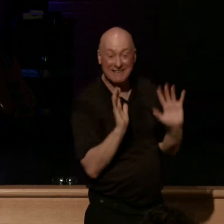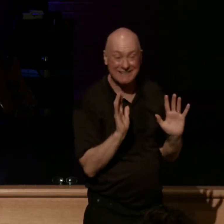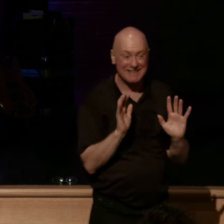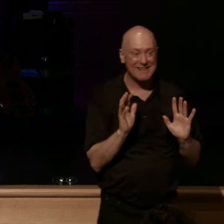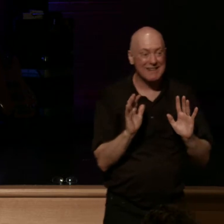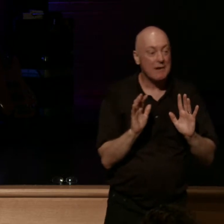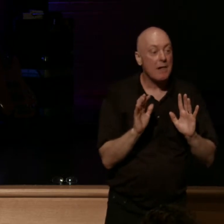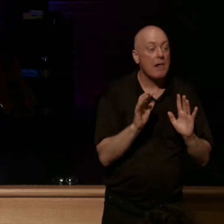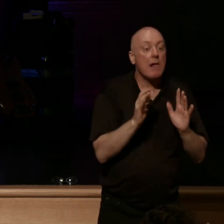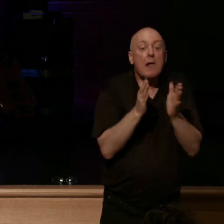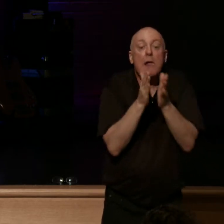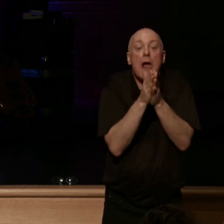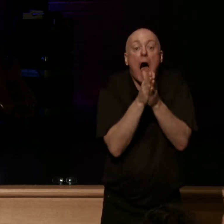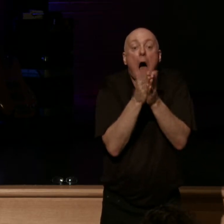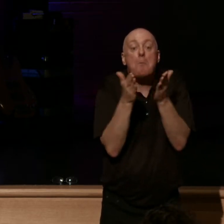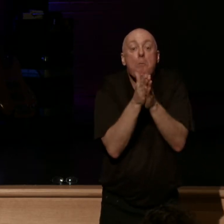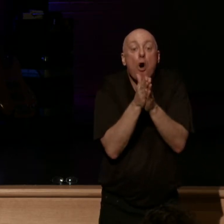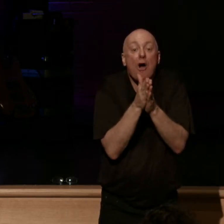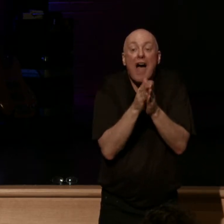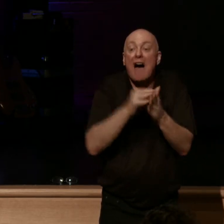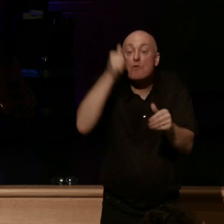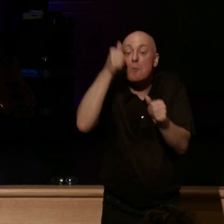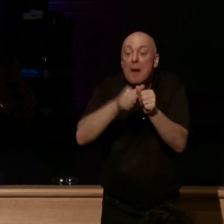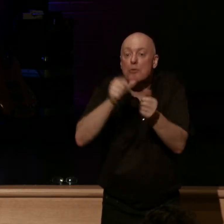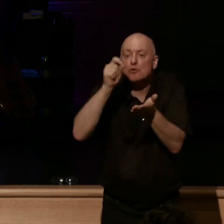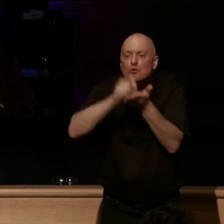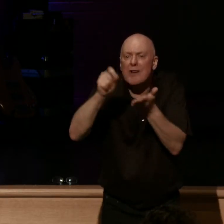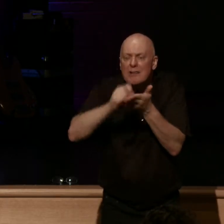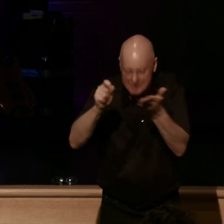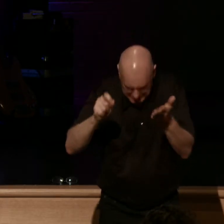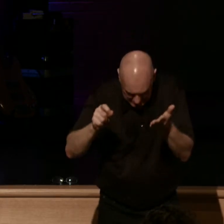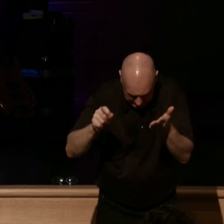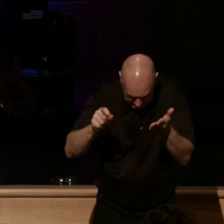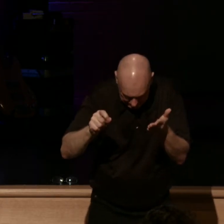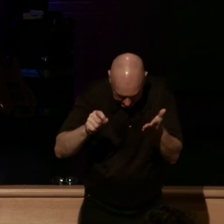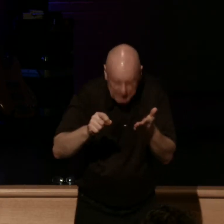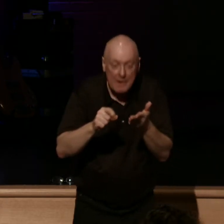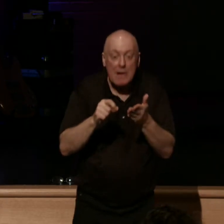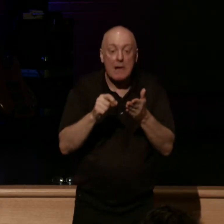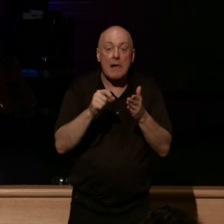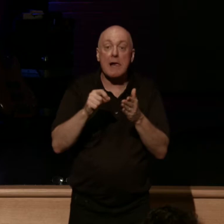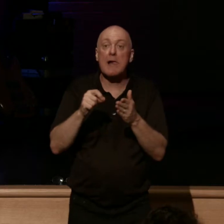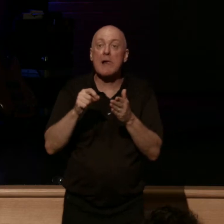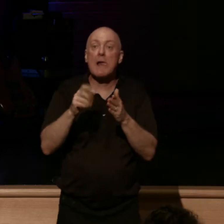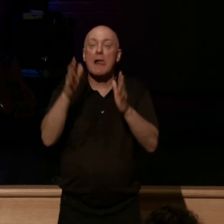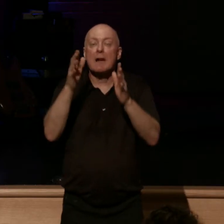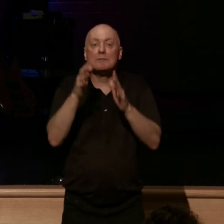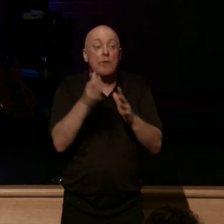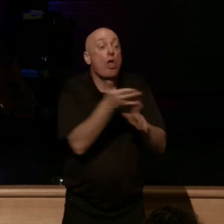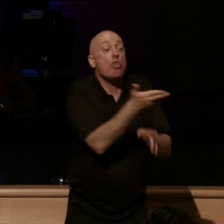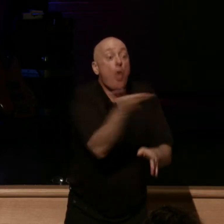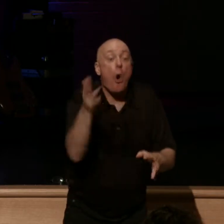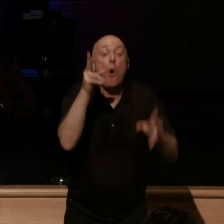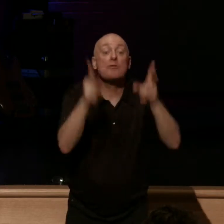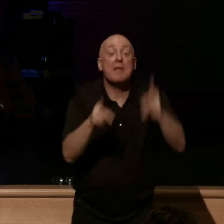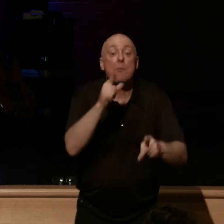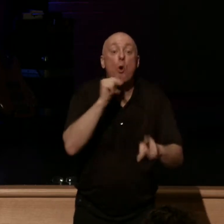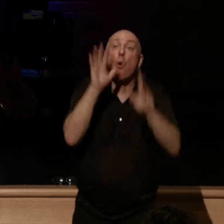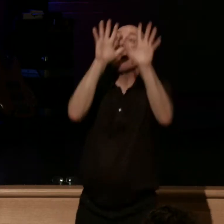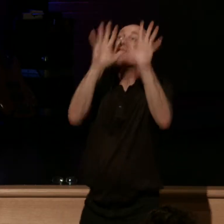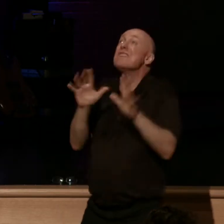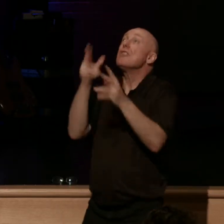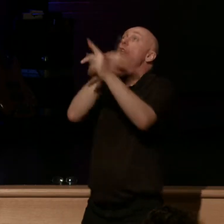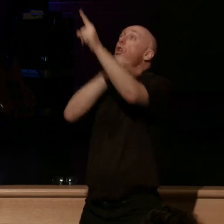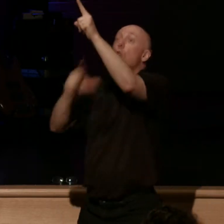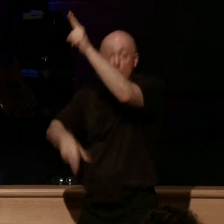this. And a book of remembrance was written. A book of remembrance was written before him of those, here it is, who feared the